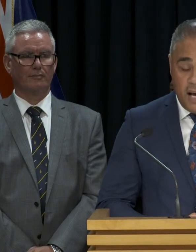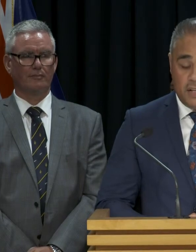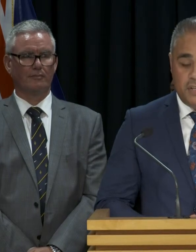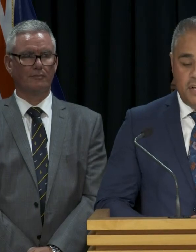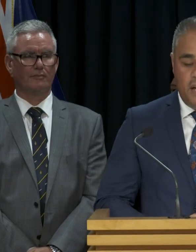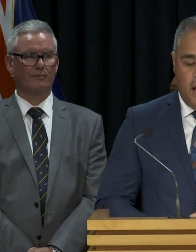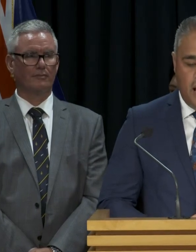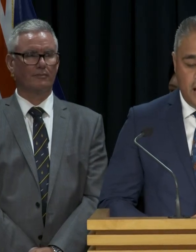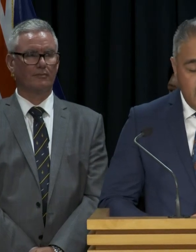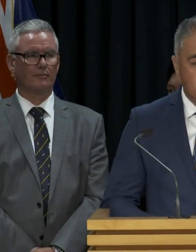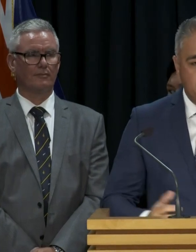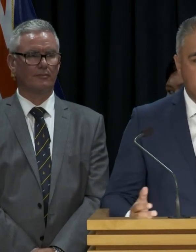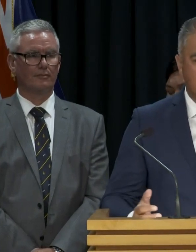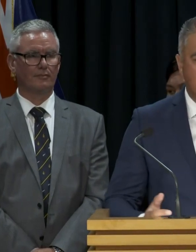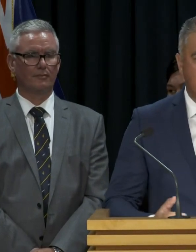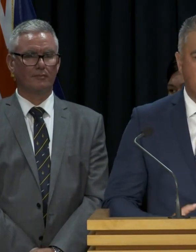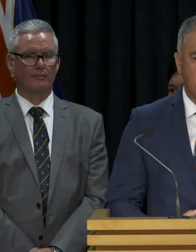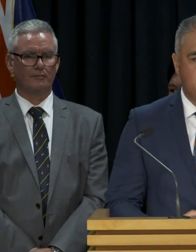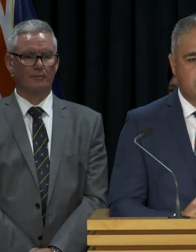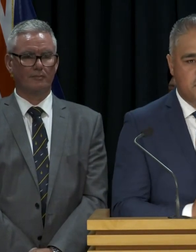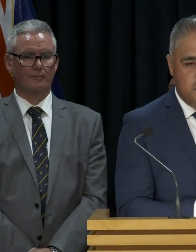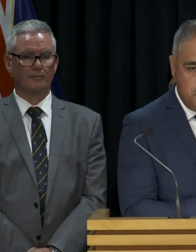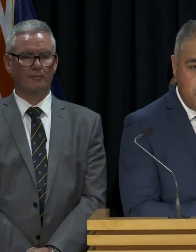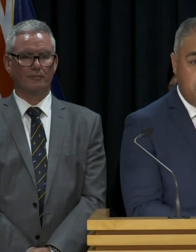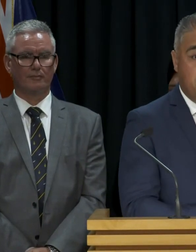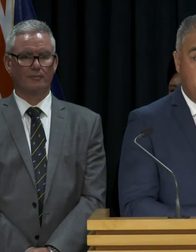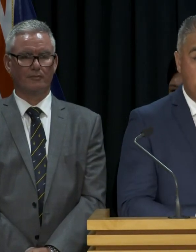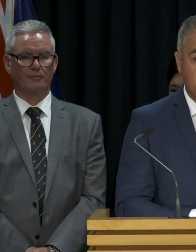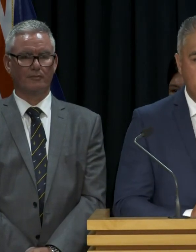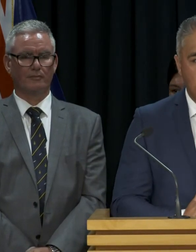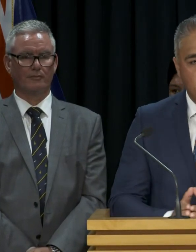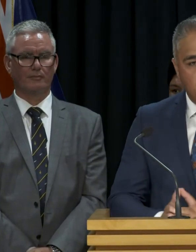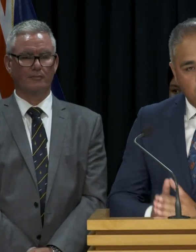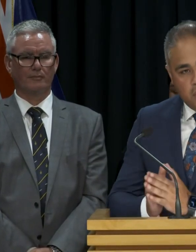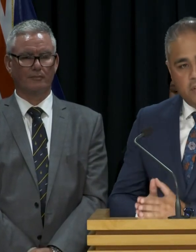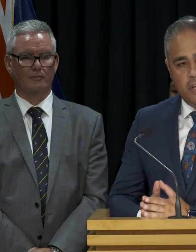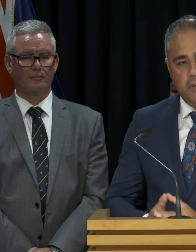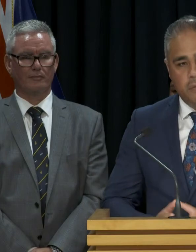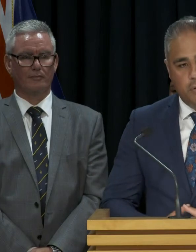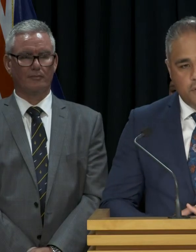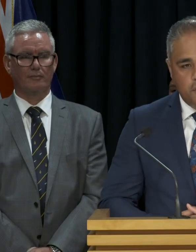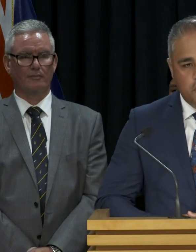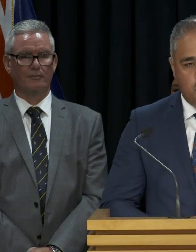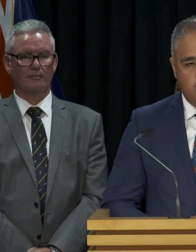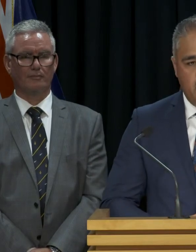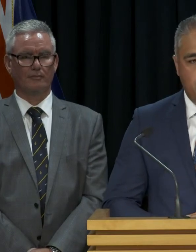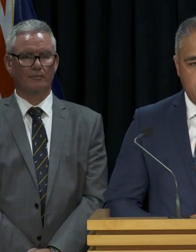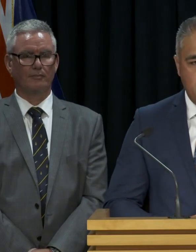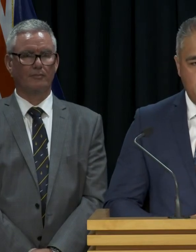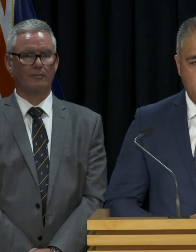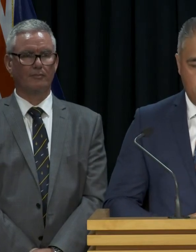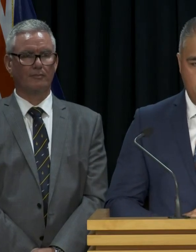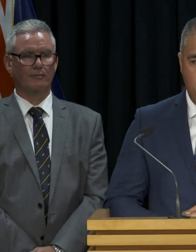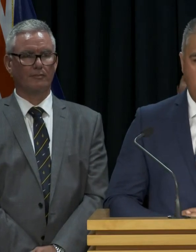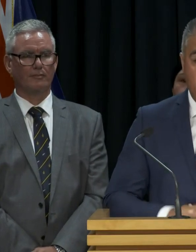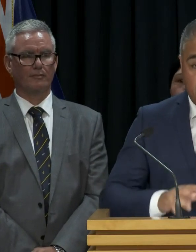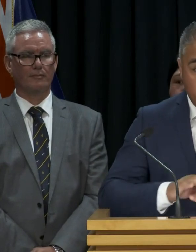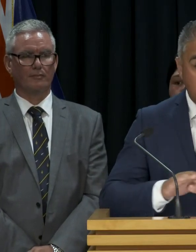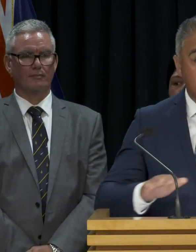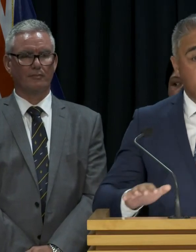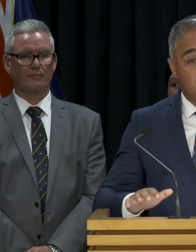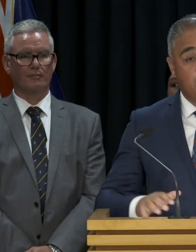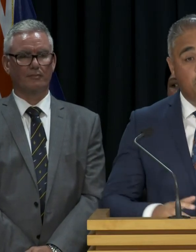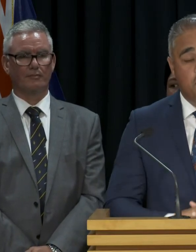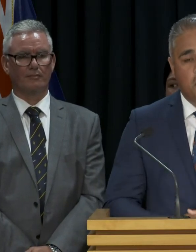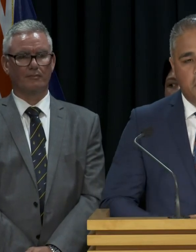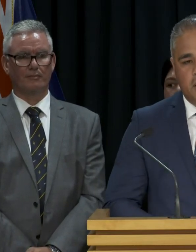got a large piece of work in front of us to do both the authority while continuing to push for strong equity for Māori